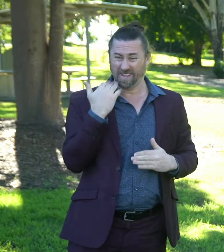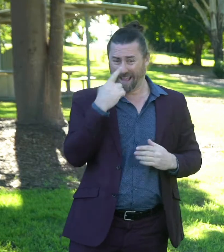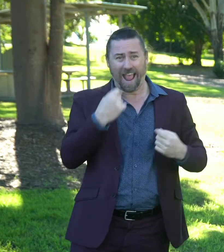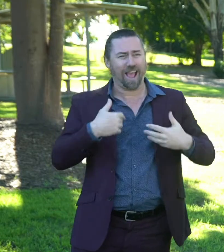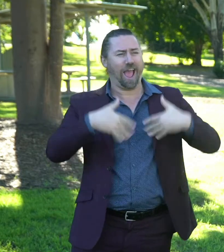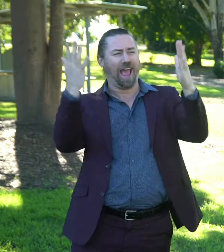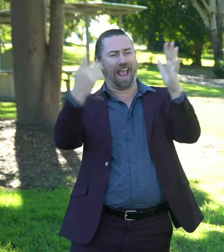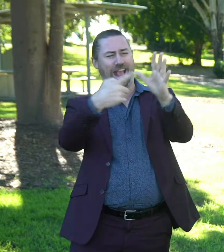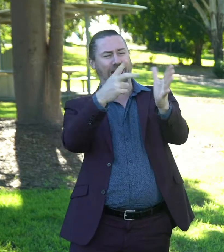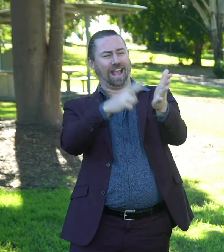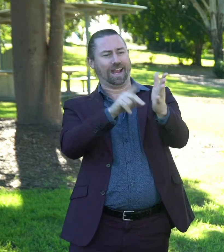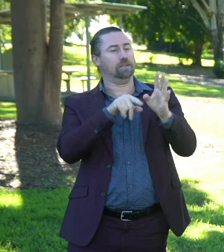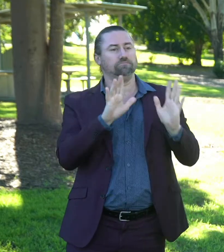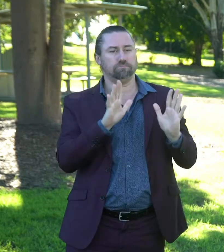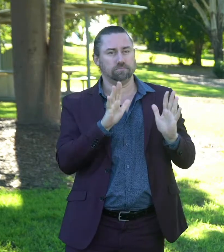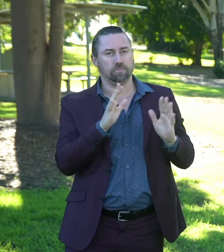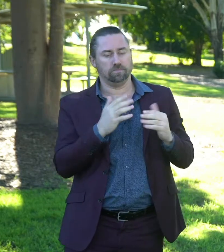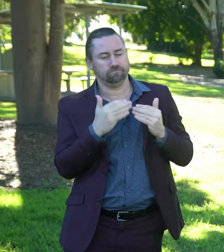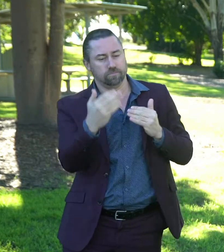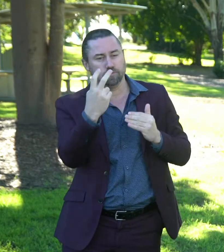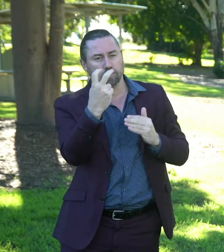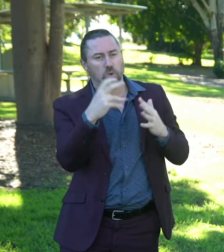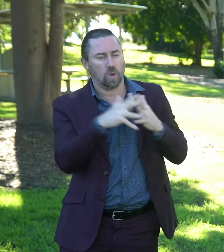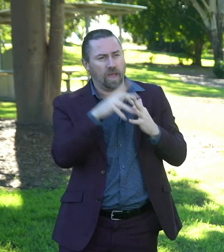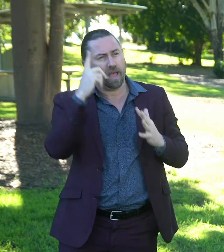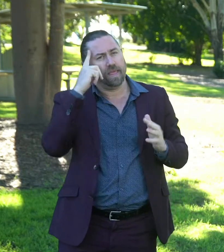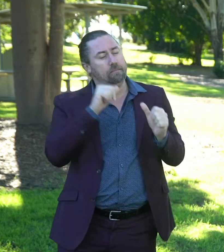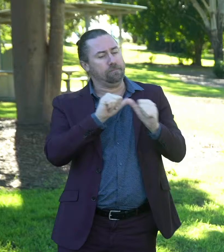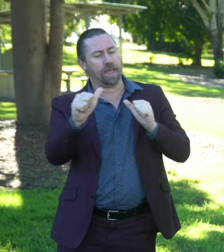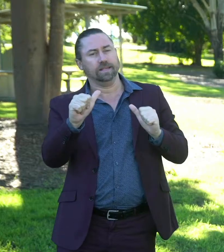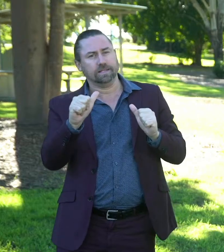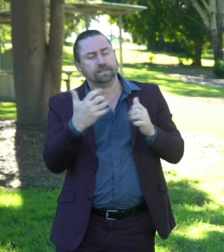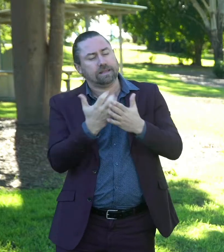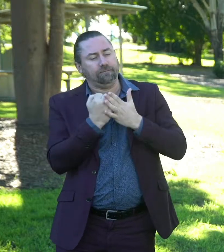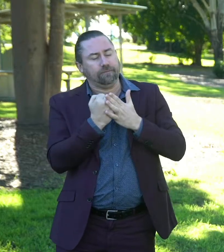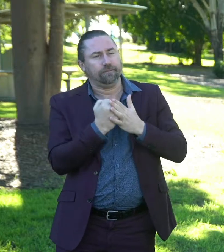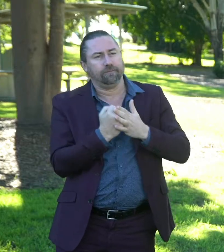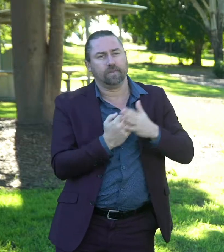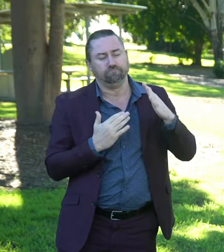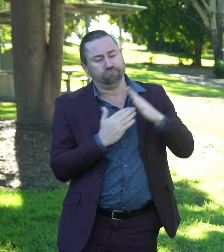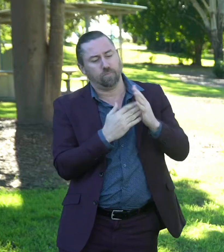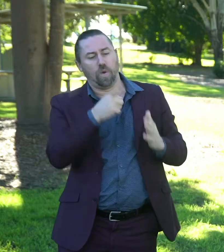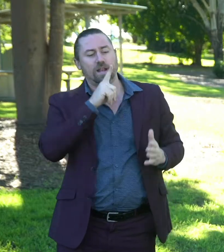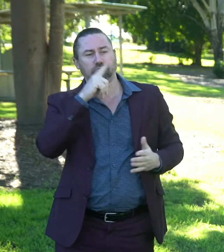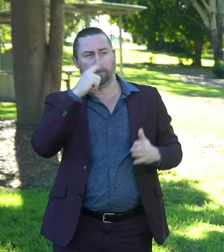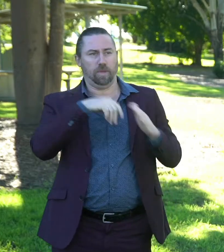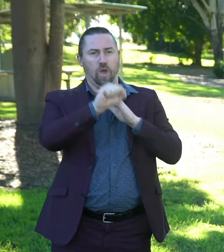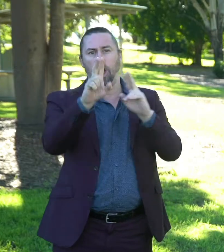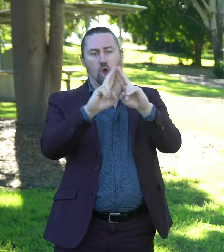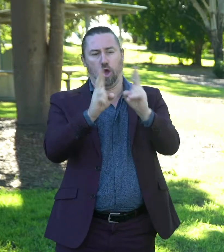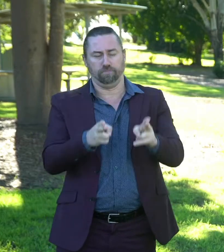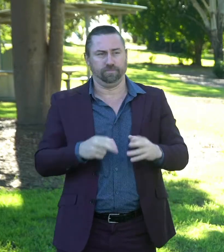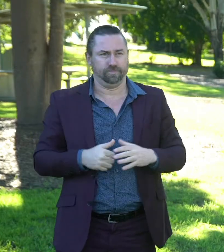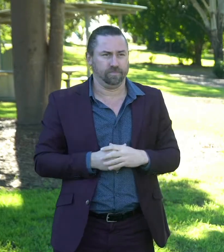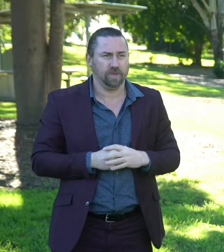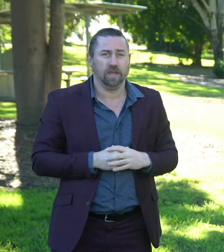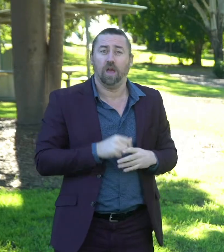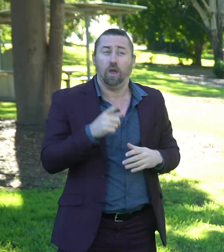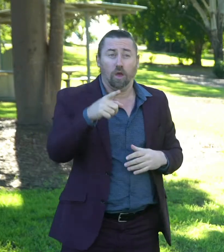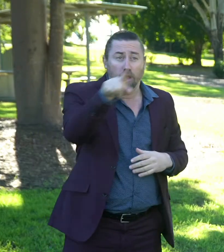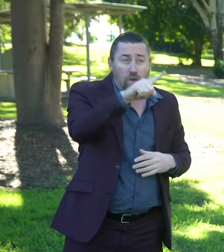but just for that 2-week period, we really need you to follow that advice. And finally, can I say, if people have